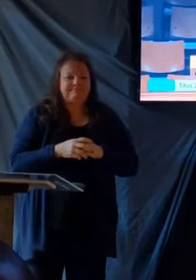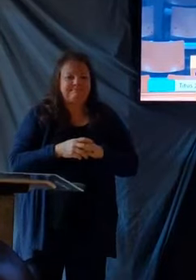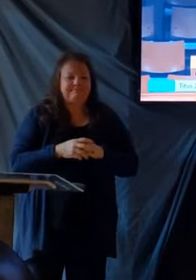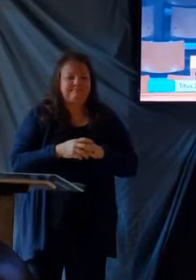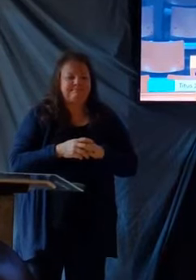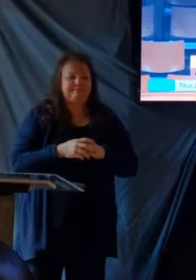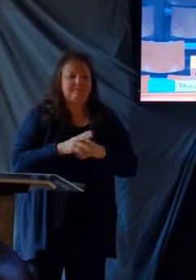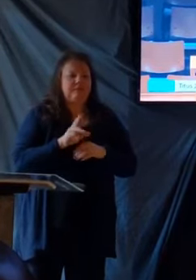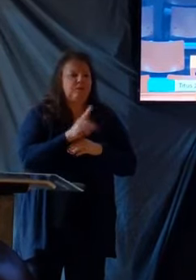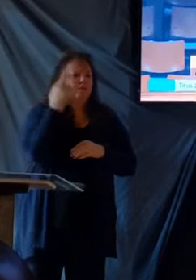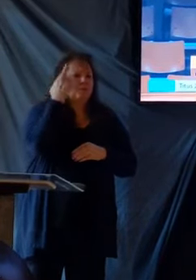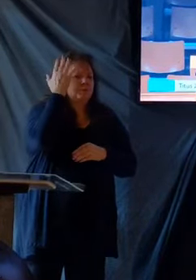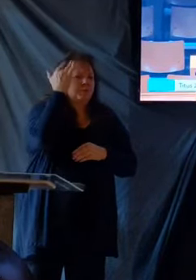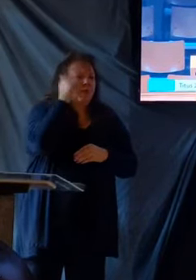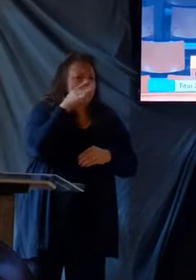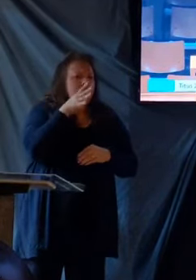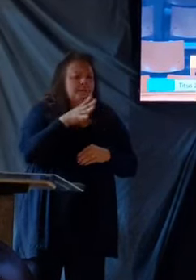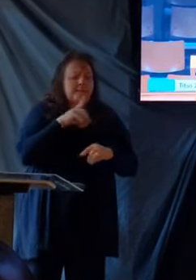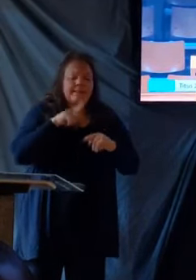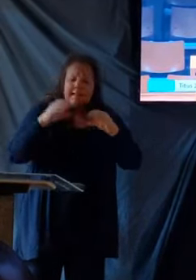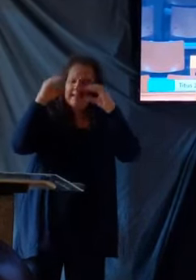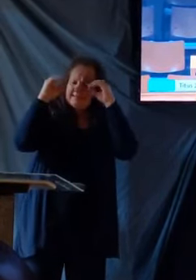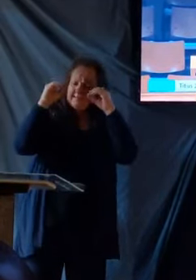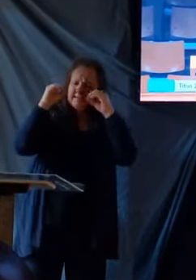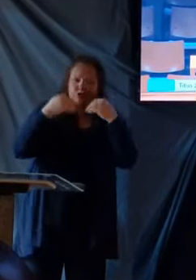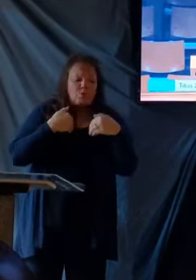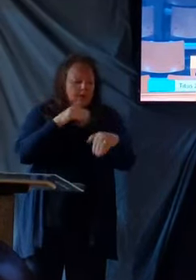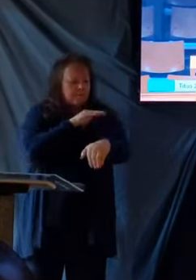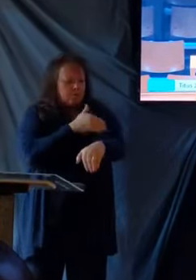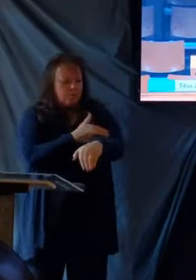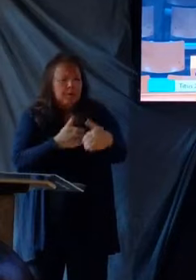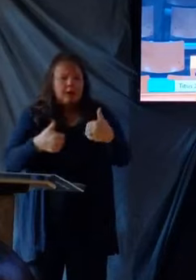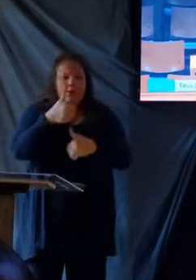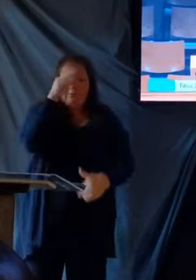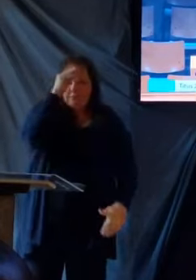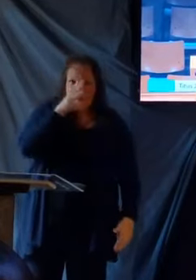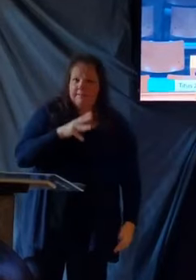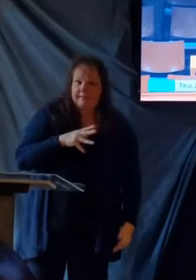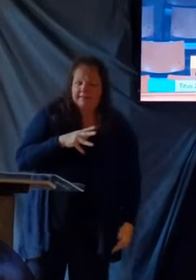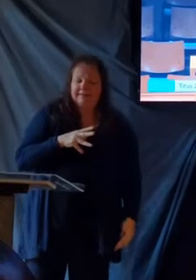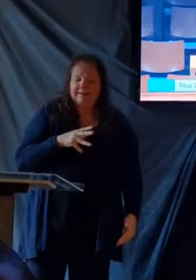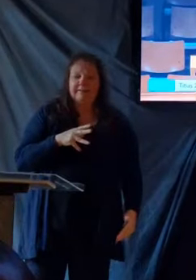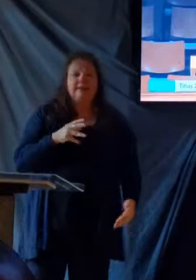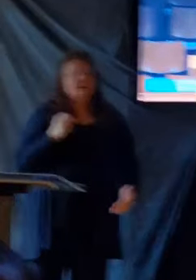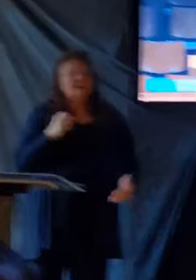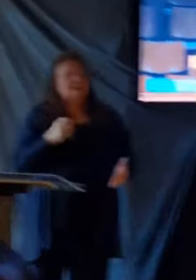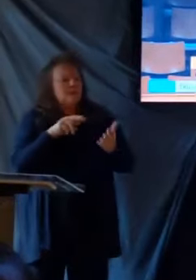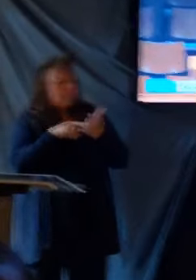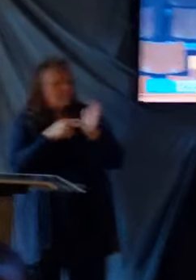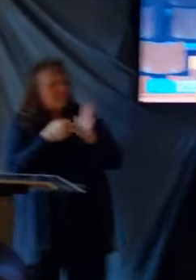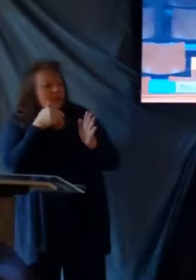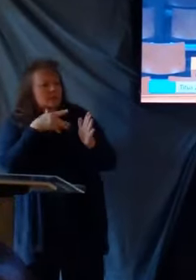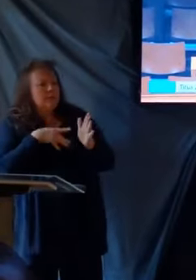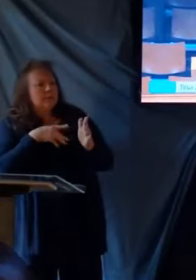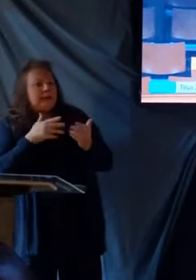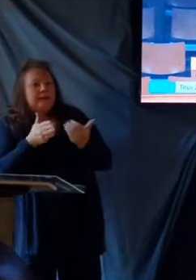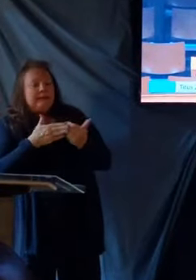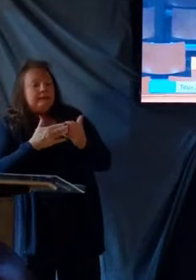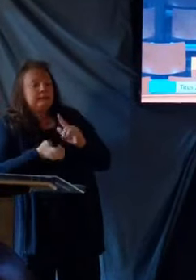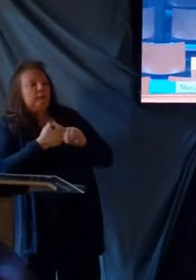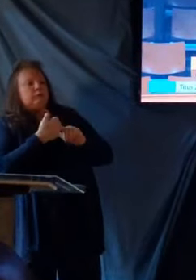It's used as a reason why the woman isn't to teach or exercise authority. So now, well, does that mean the woman is more